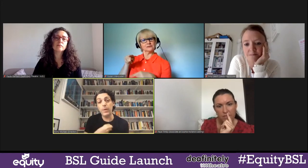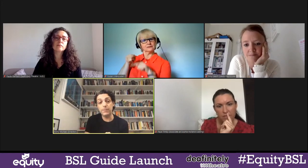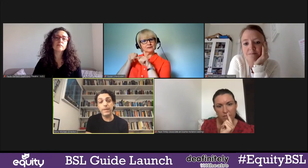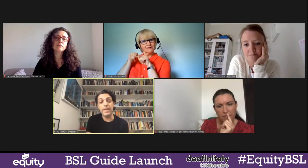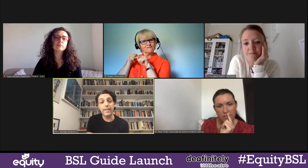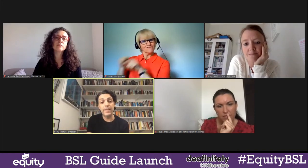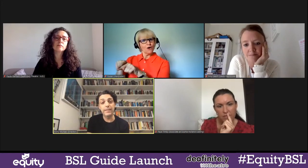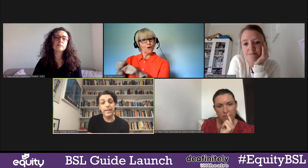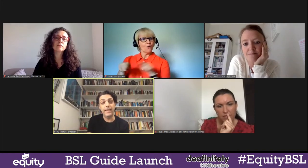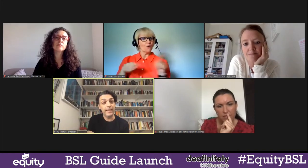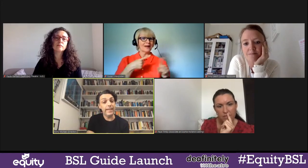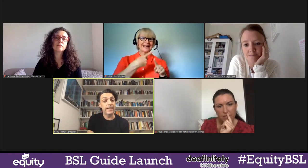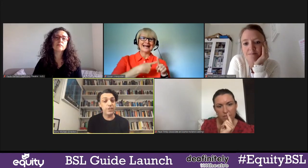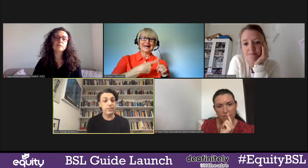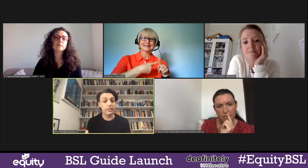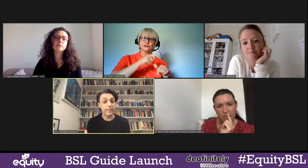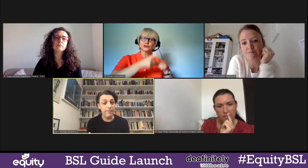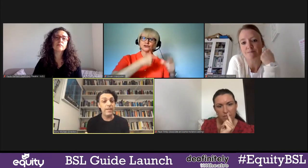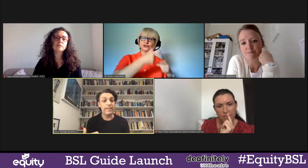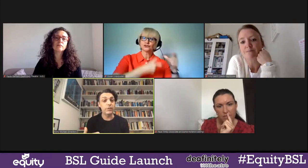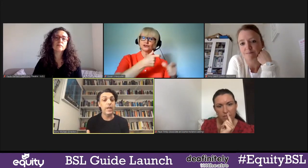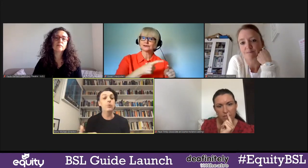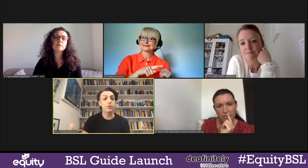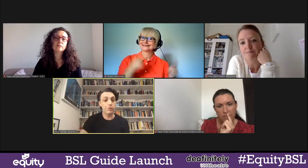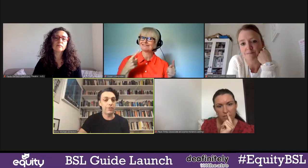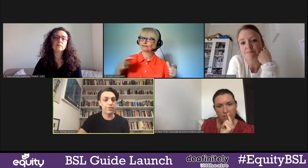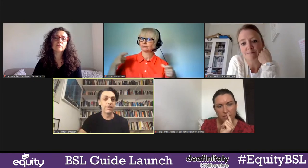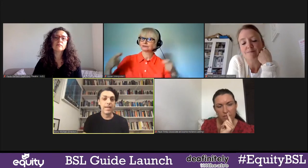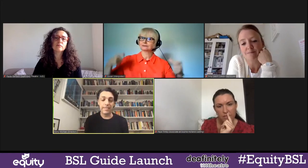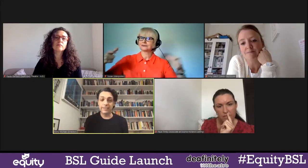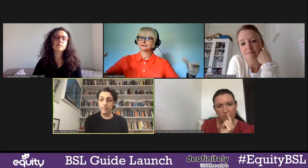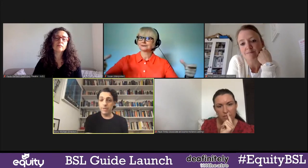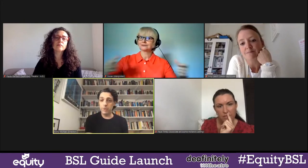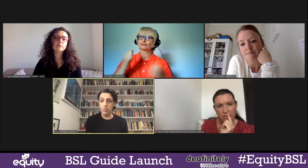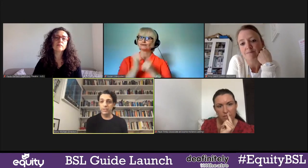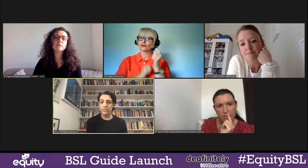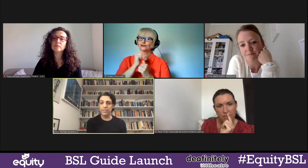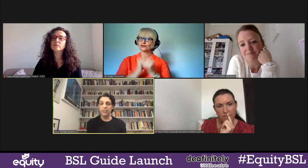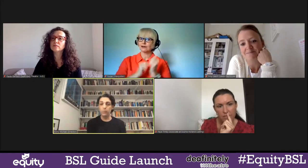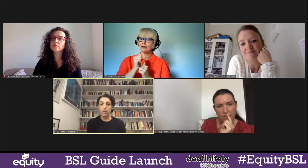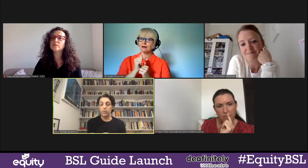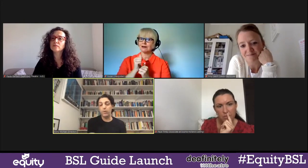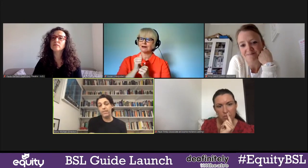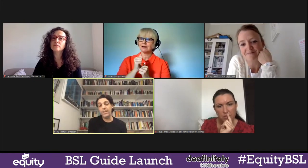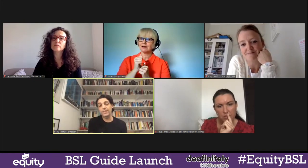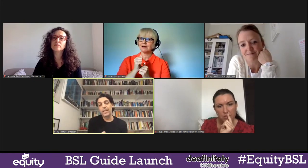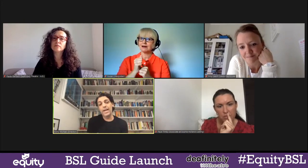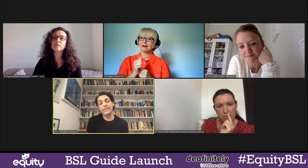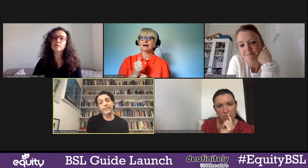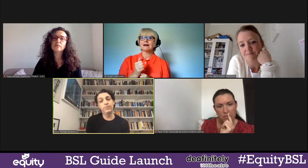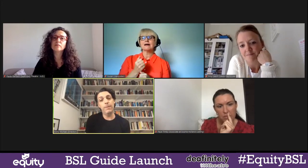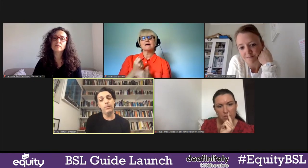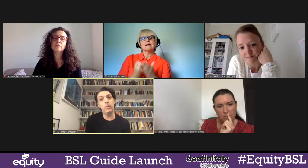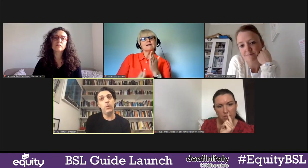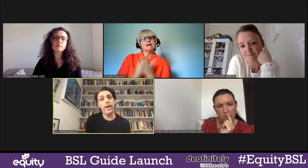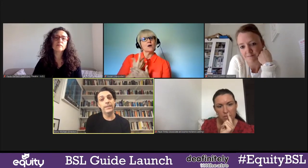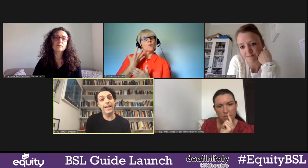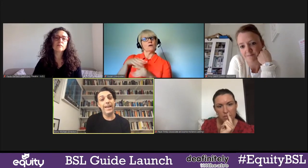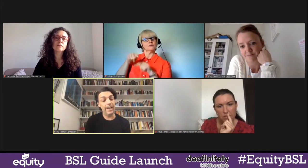speak in English. And it's got its own structure. And sometimes we wanted to kind of work with that. And sometimes we went